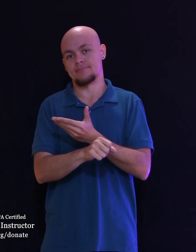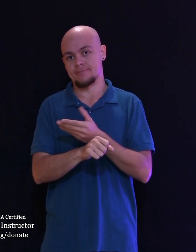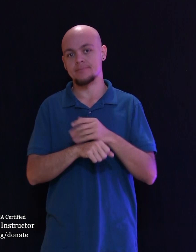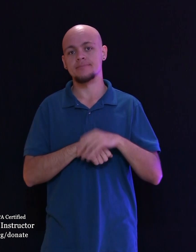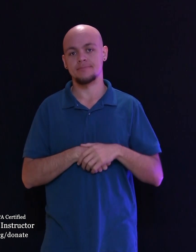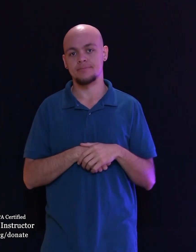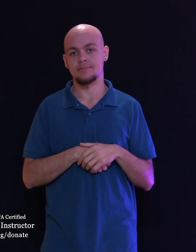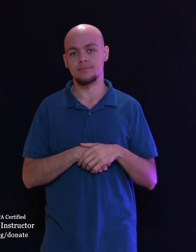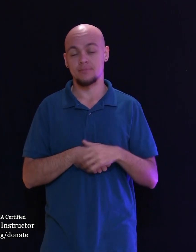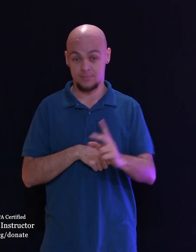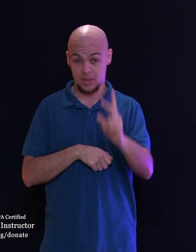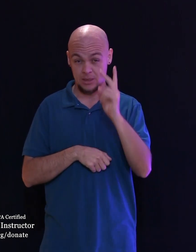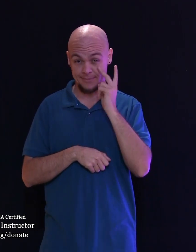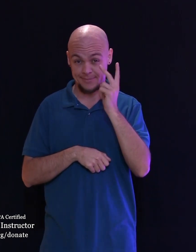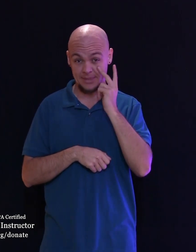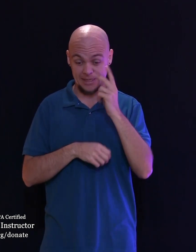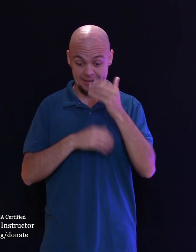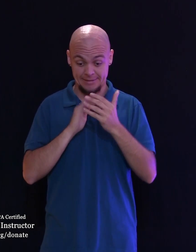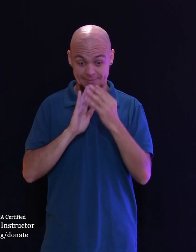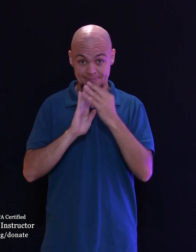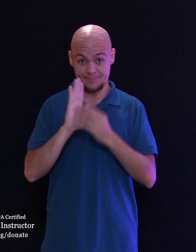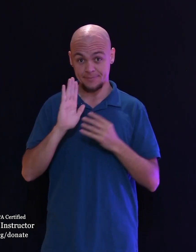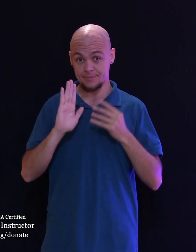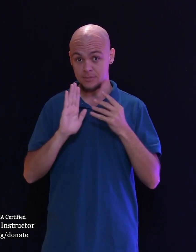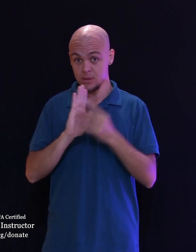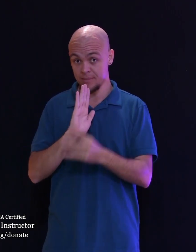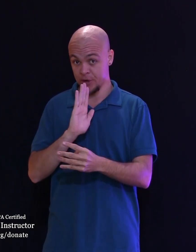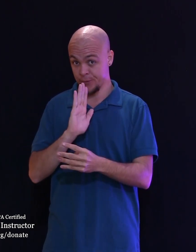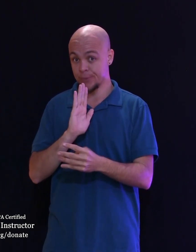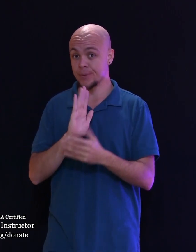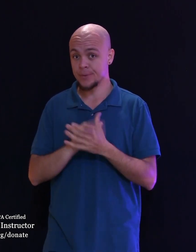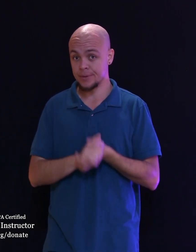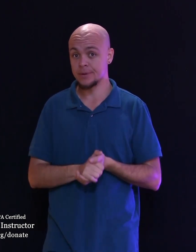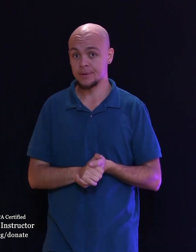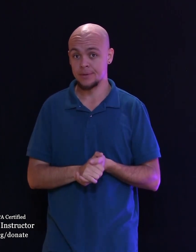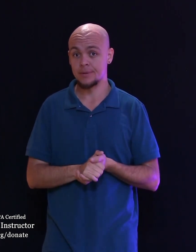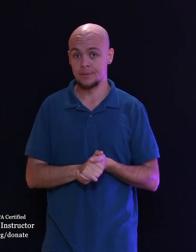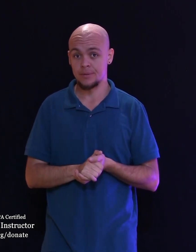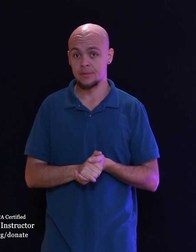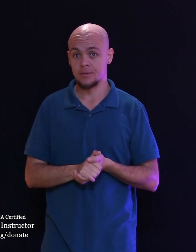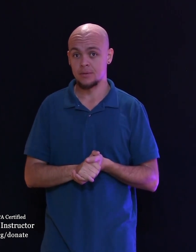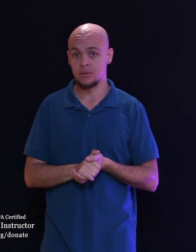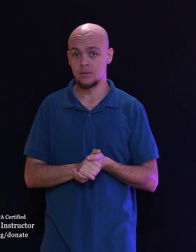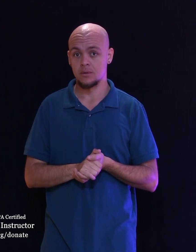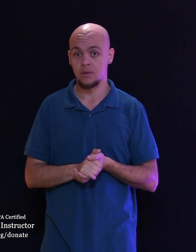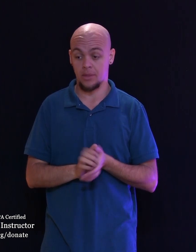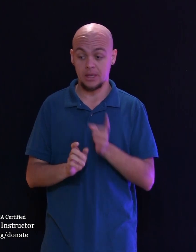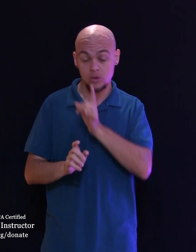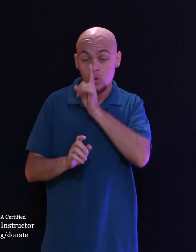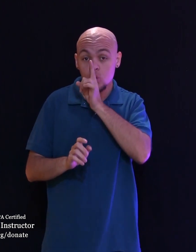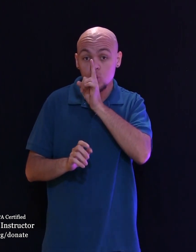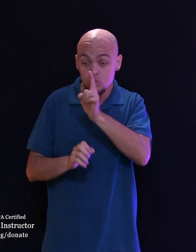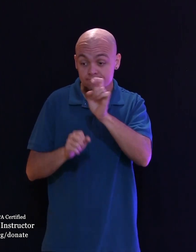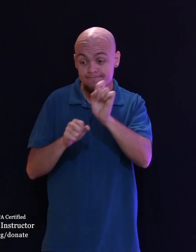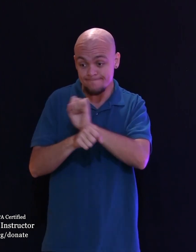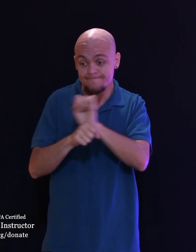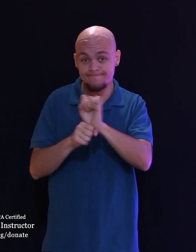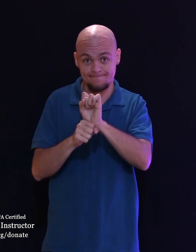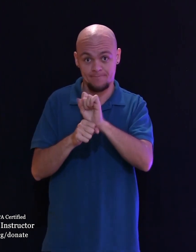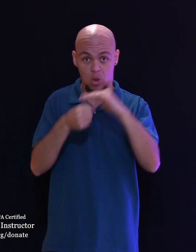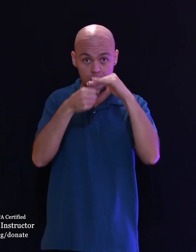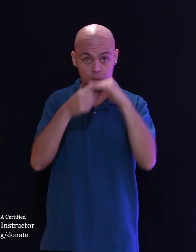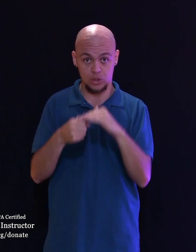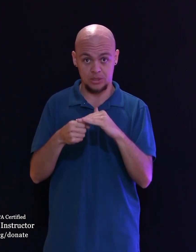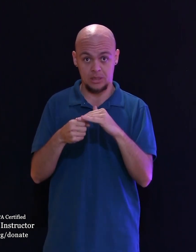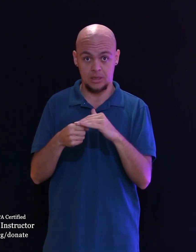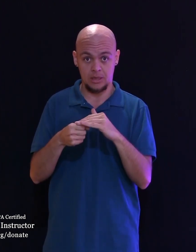See, these are real cases of persecution. I'm being told I cannot exercise my religion, and it's backed up by force and punishment.